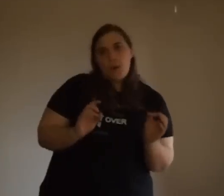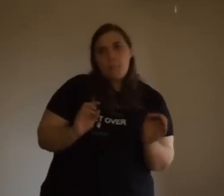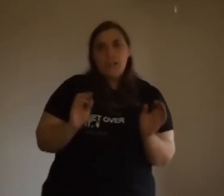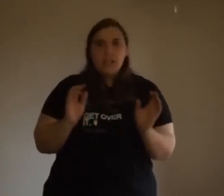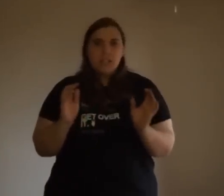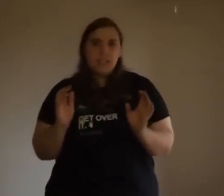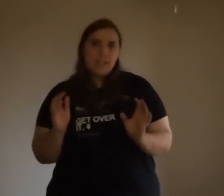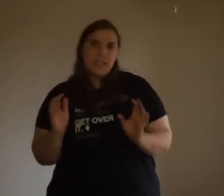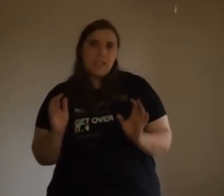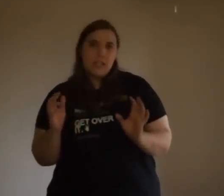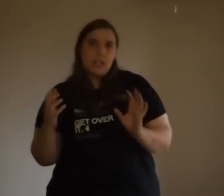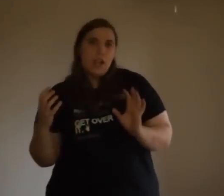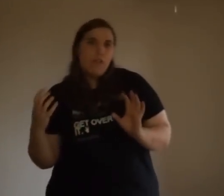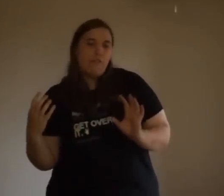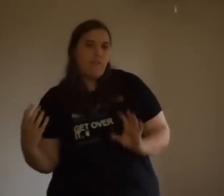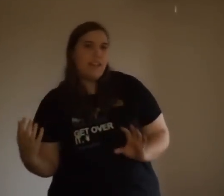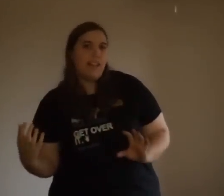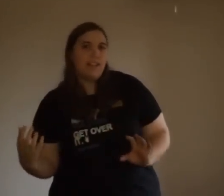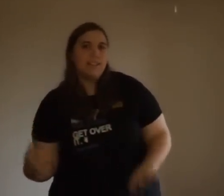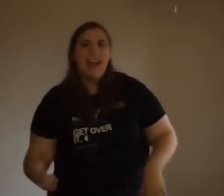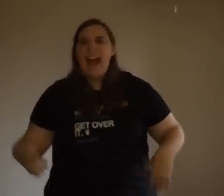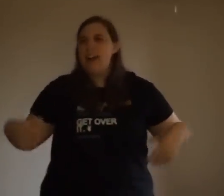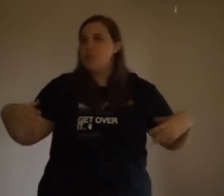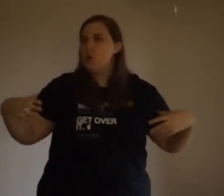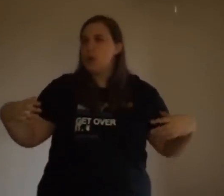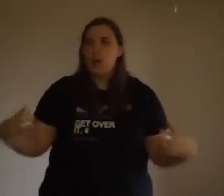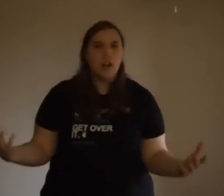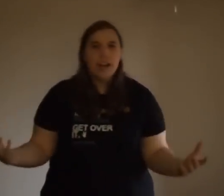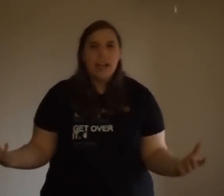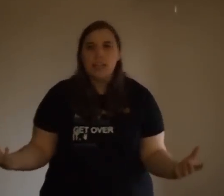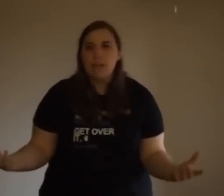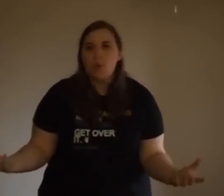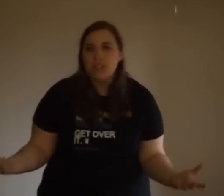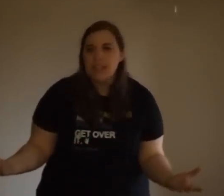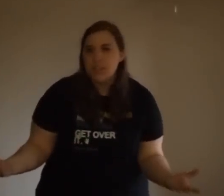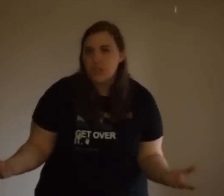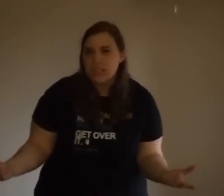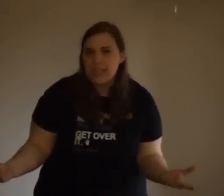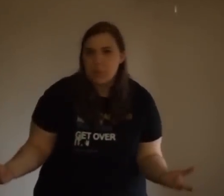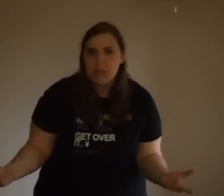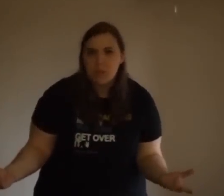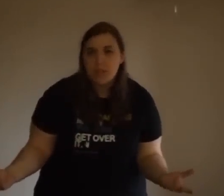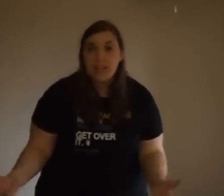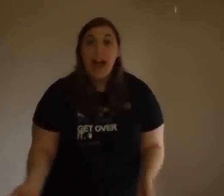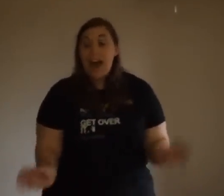warm, decent, feelings. Have you heard anything more dangerously ambiguous?